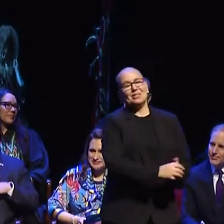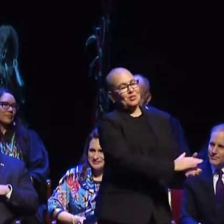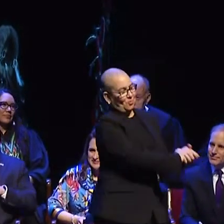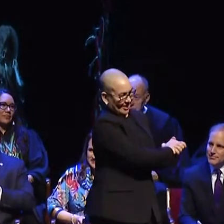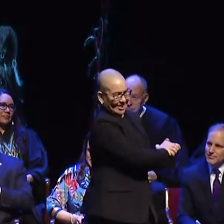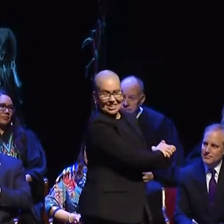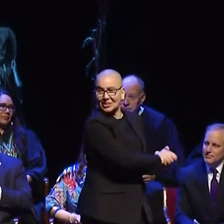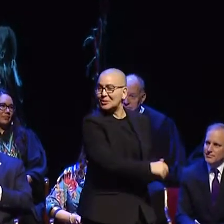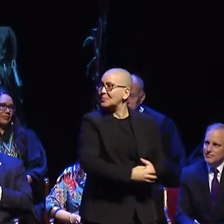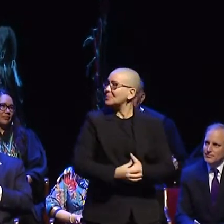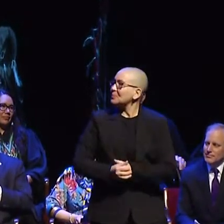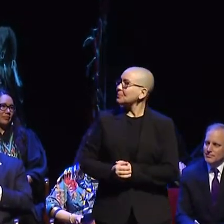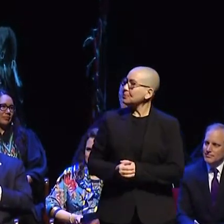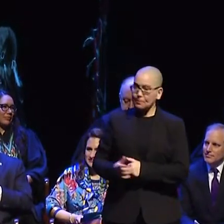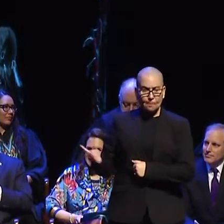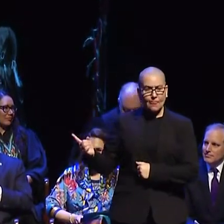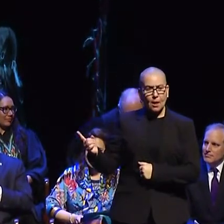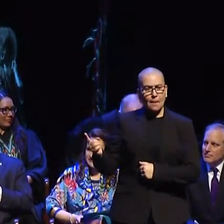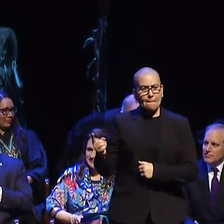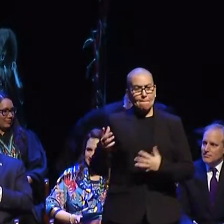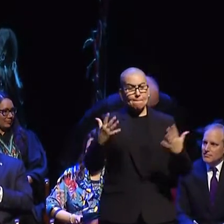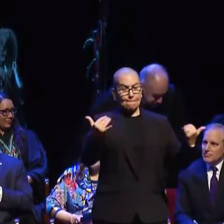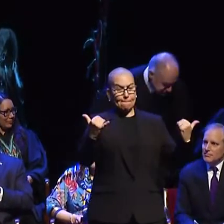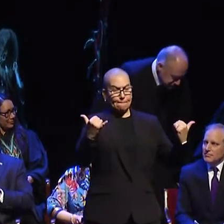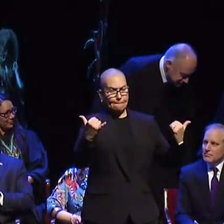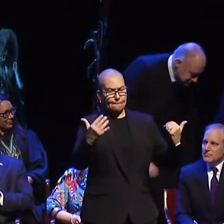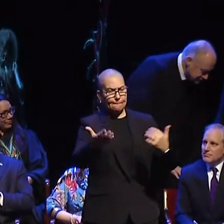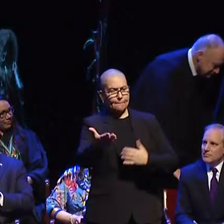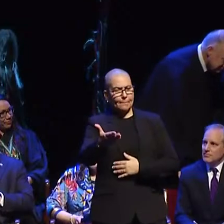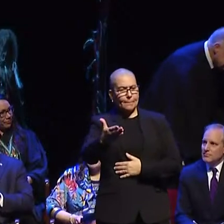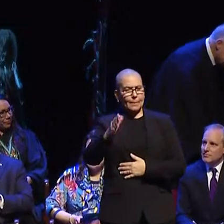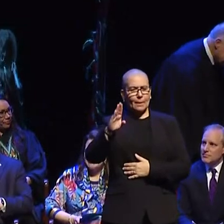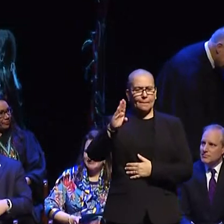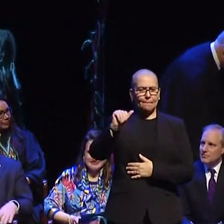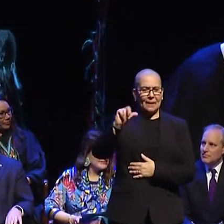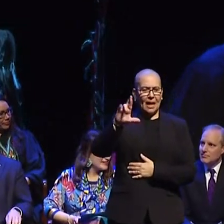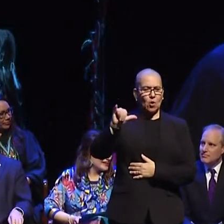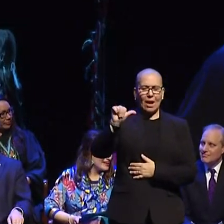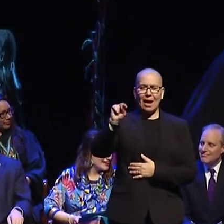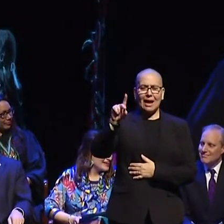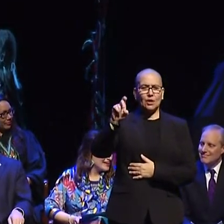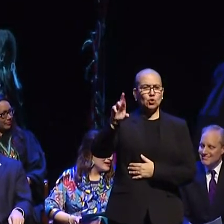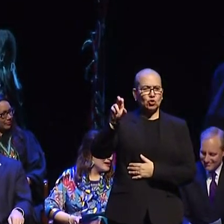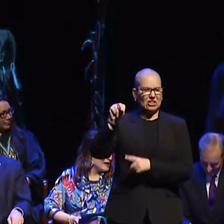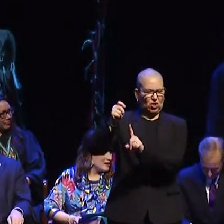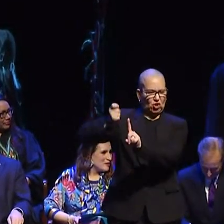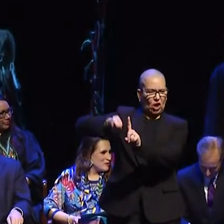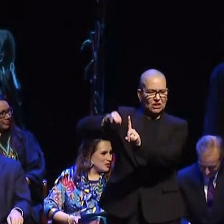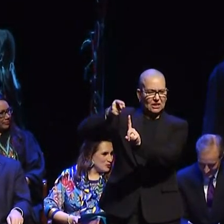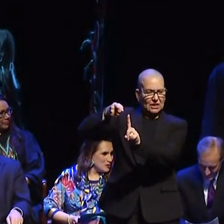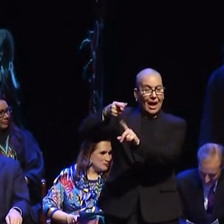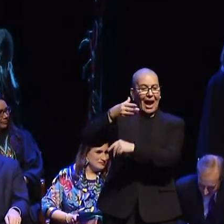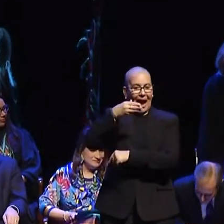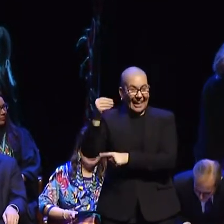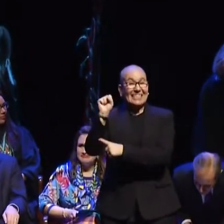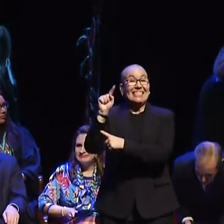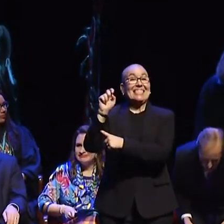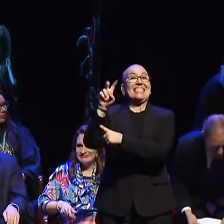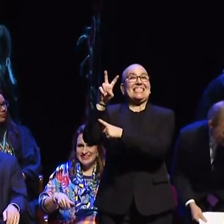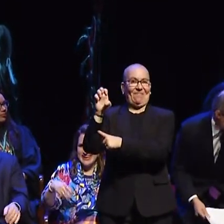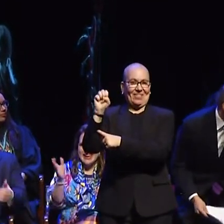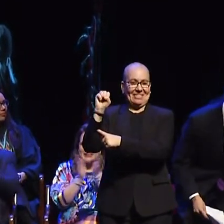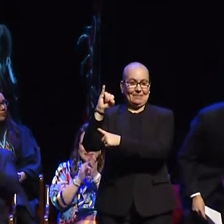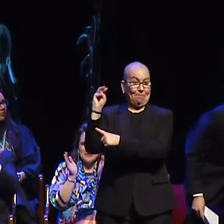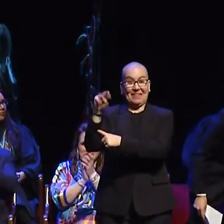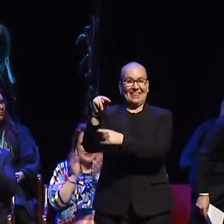like now to invite Associate Justice G. Barry Anderson and Secretary of State Steve Simon and family to please rise for the oath of